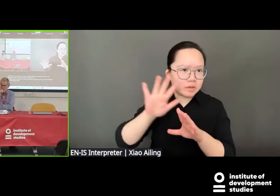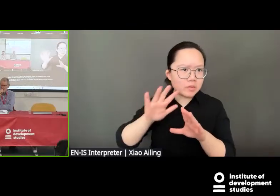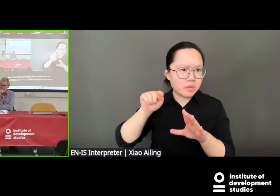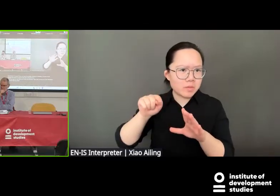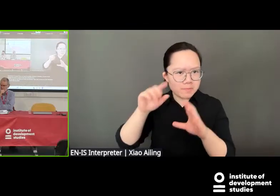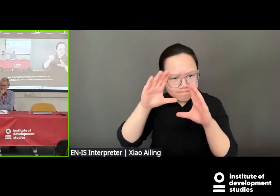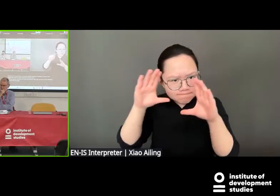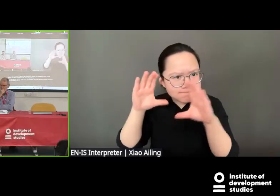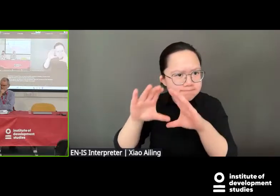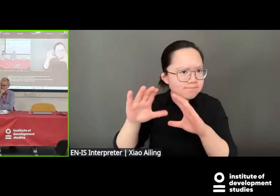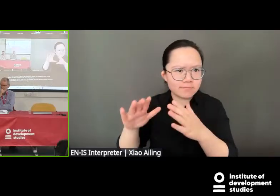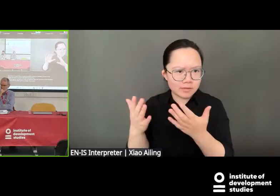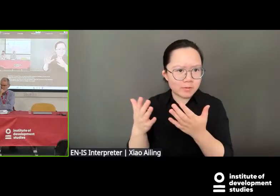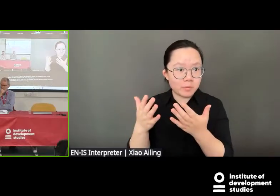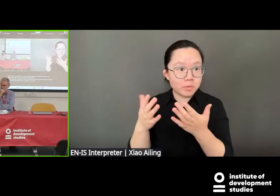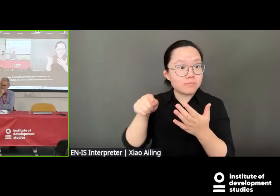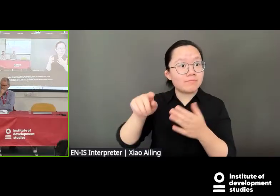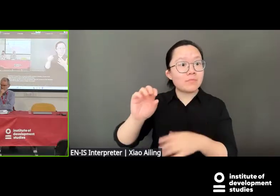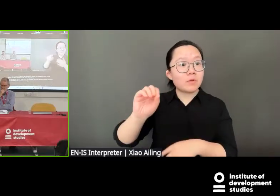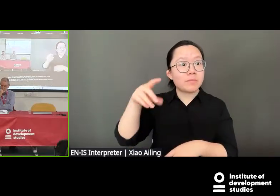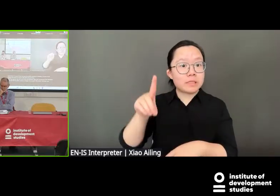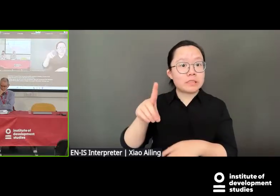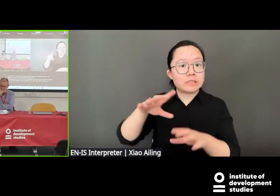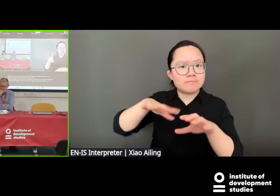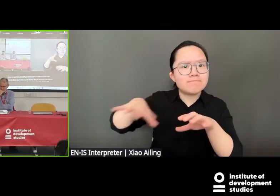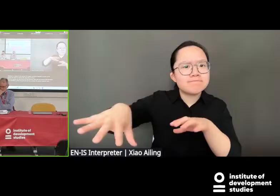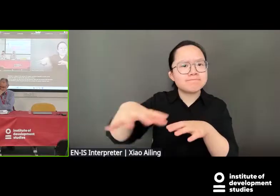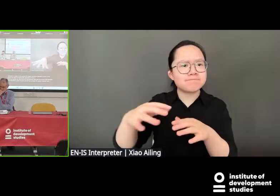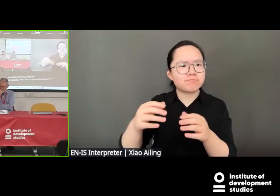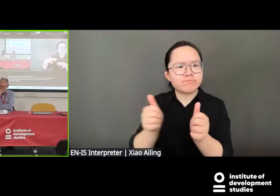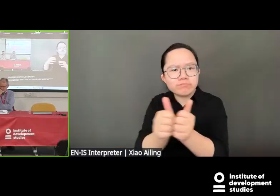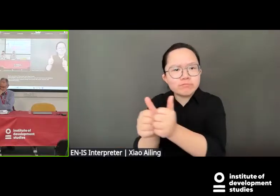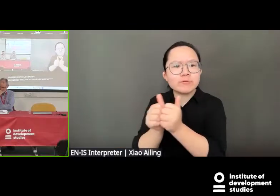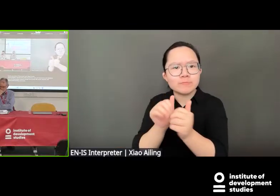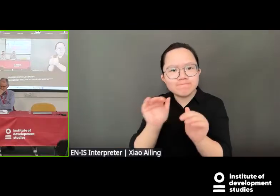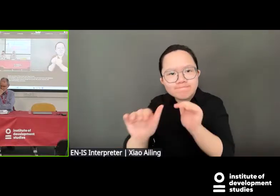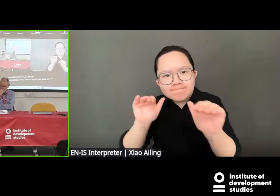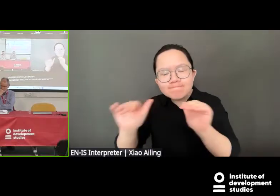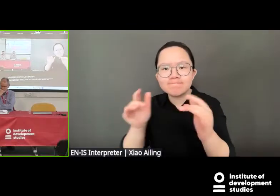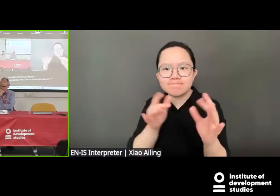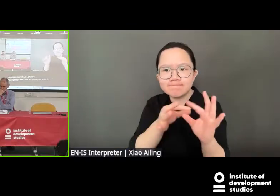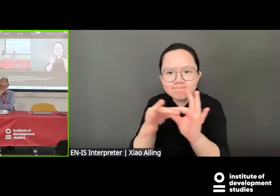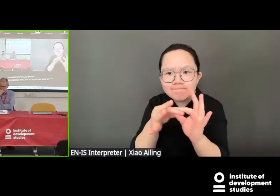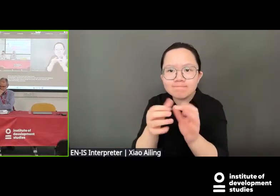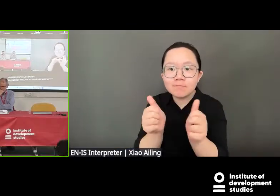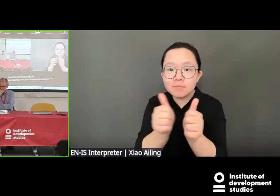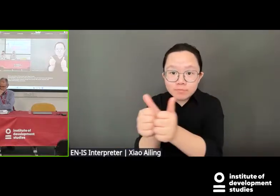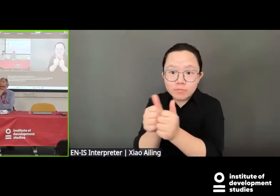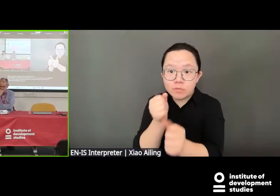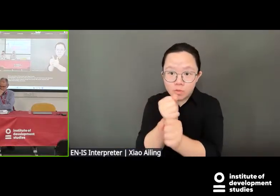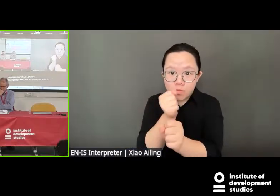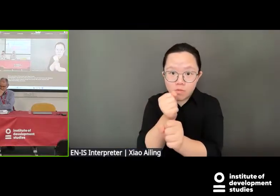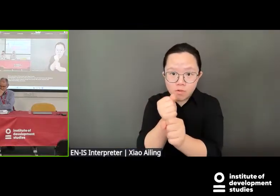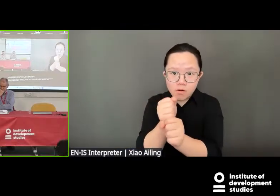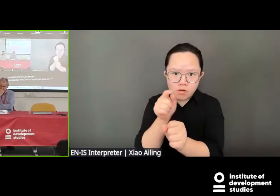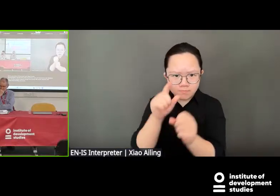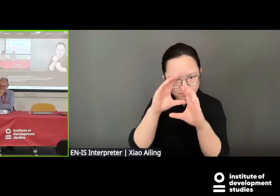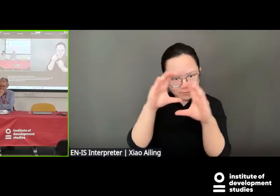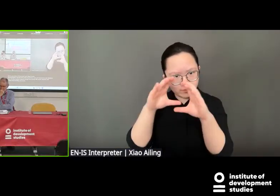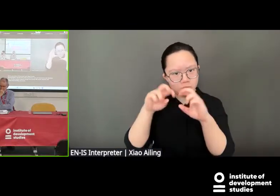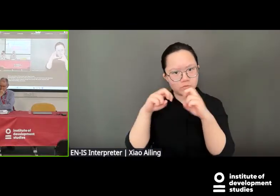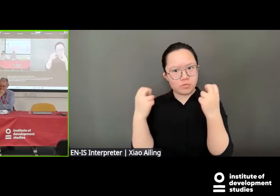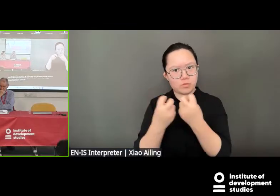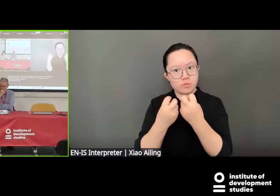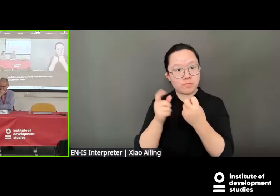focus groups with parents, teachers, and children with disabilities themselves. It was important to us that children